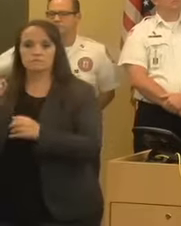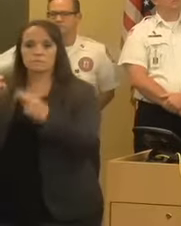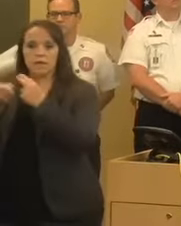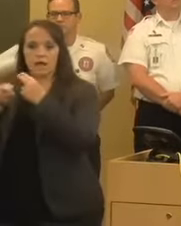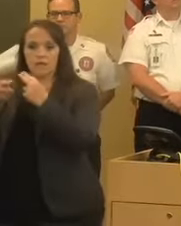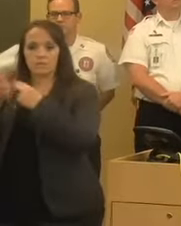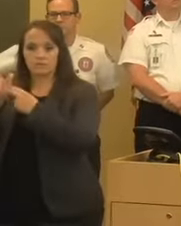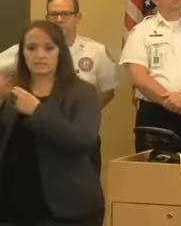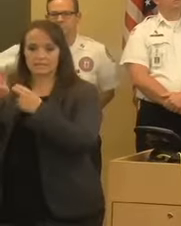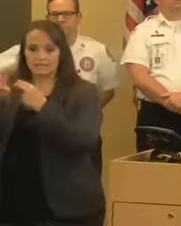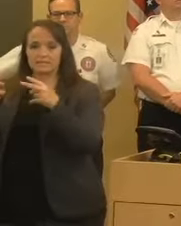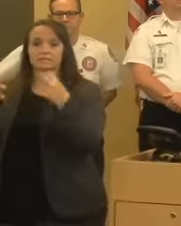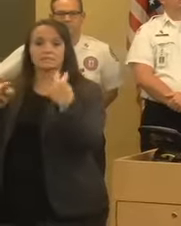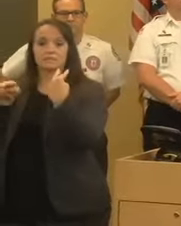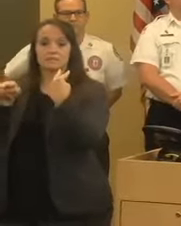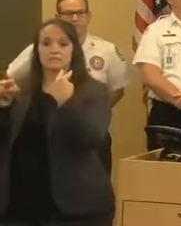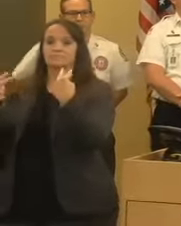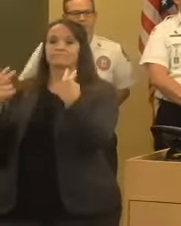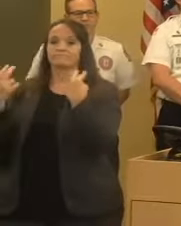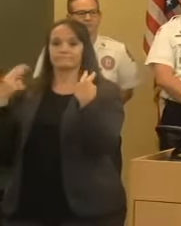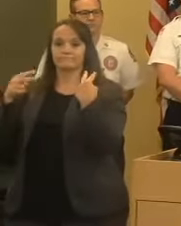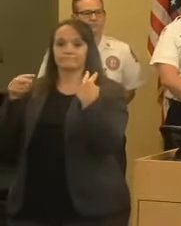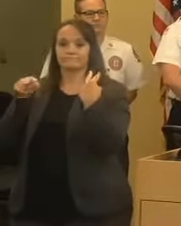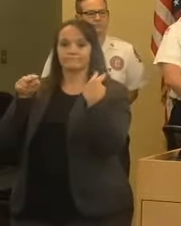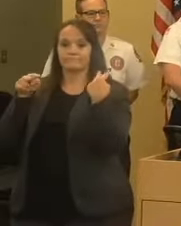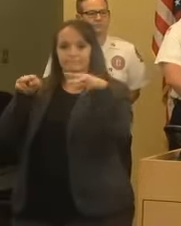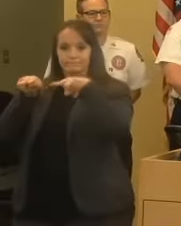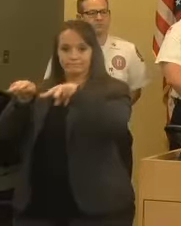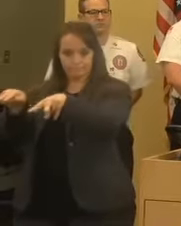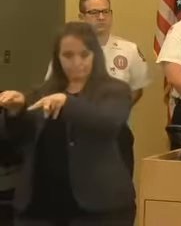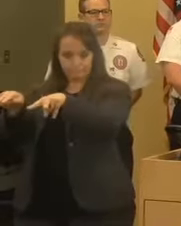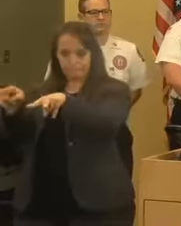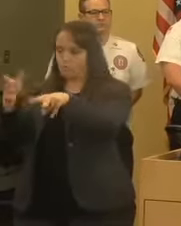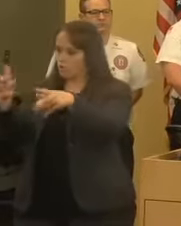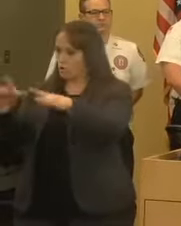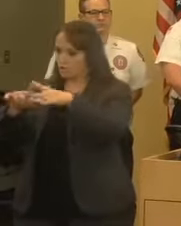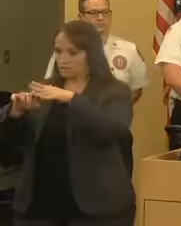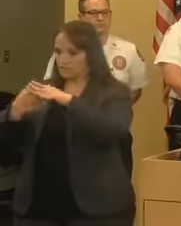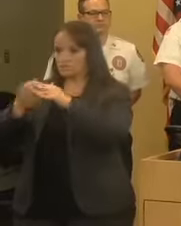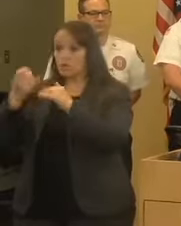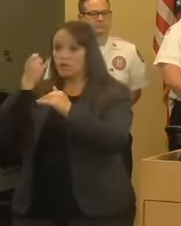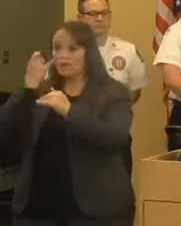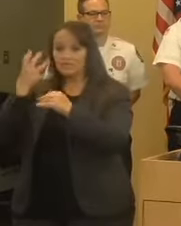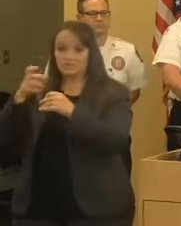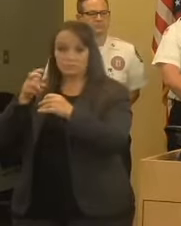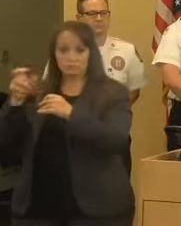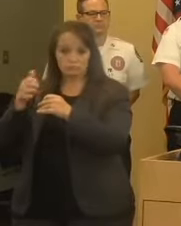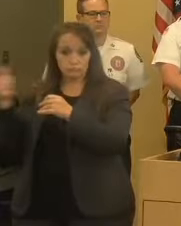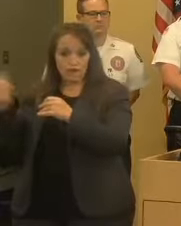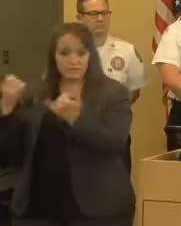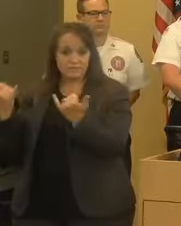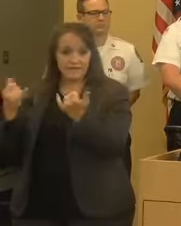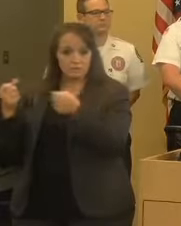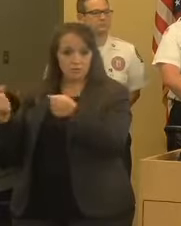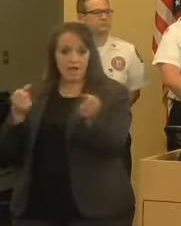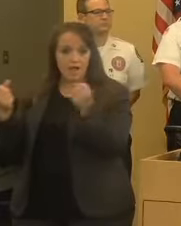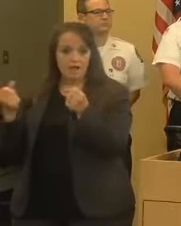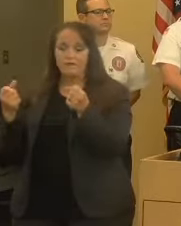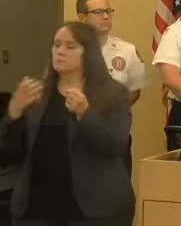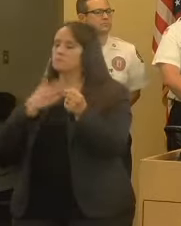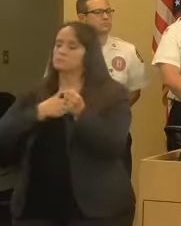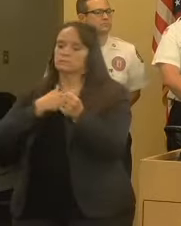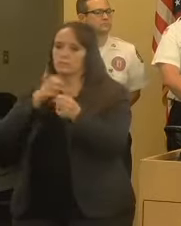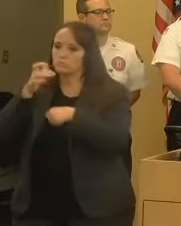I-26. So if you are going to travel locally, you should avoid use of I-26 as well as I-526.